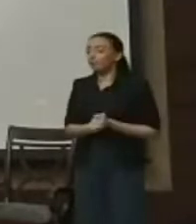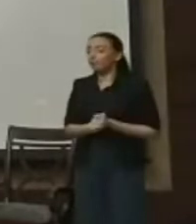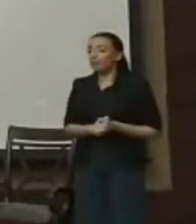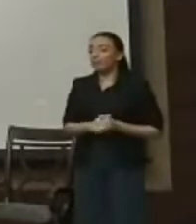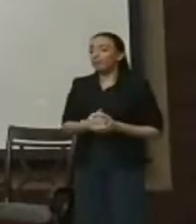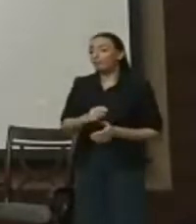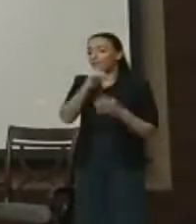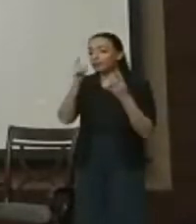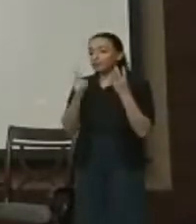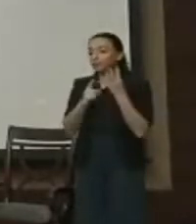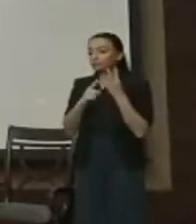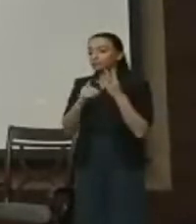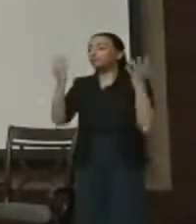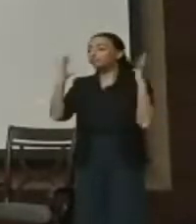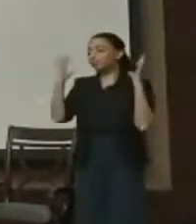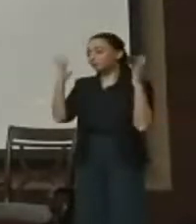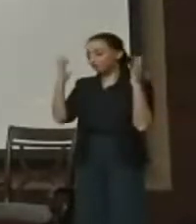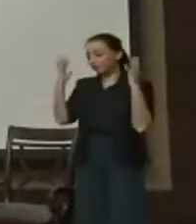Mr. Ankit